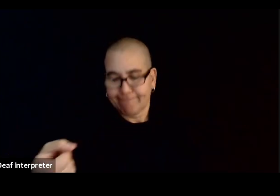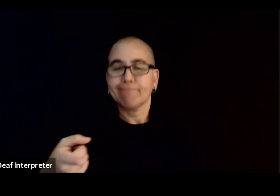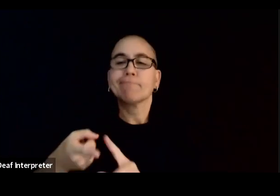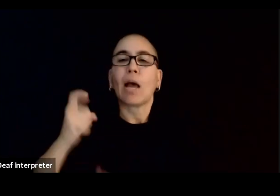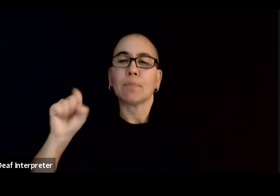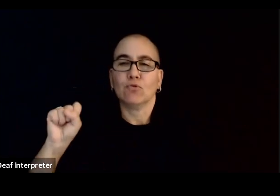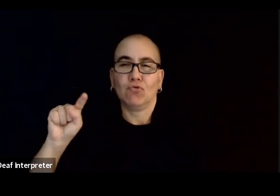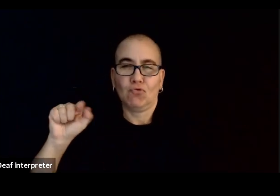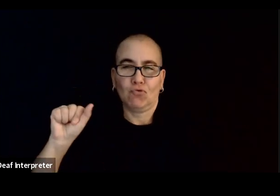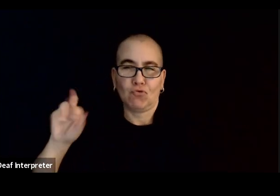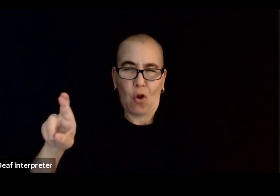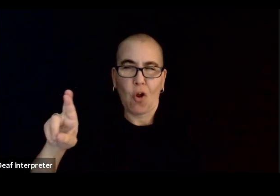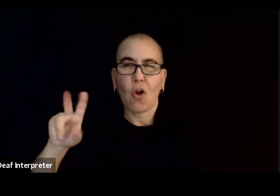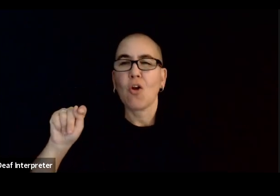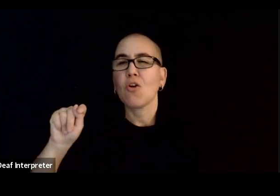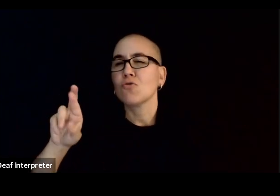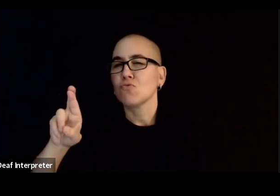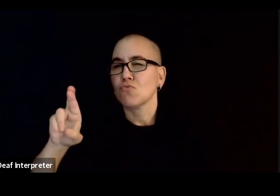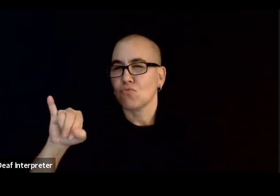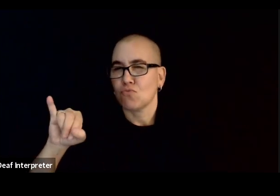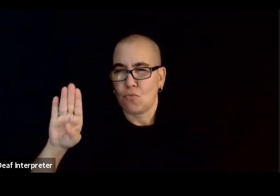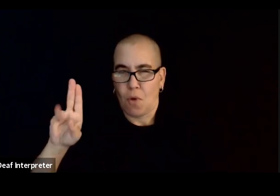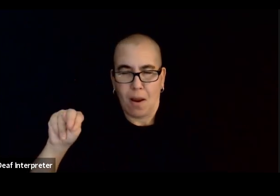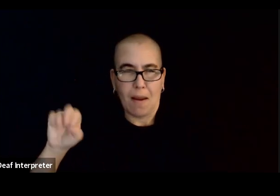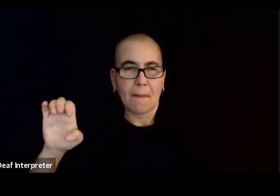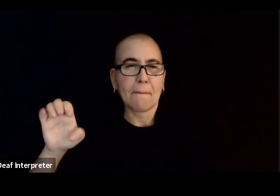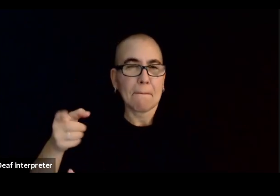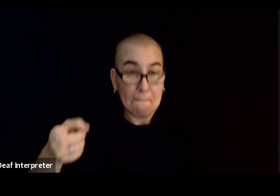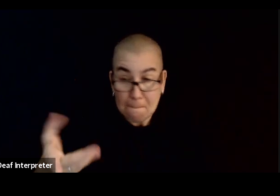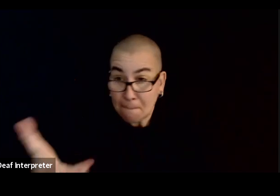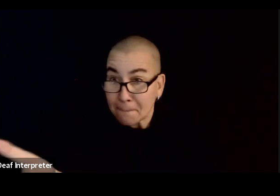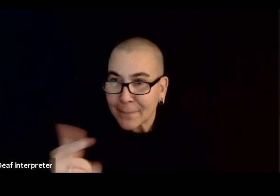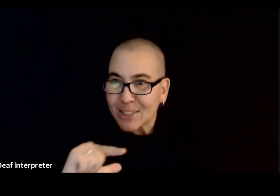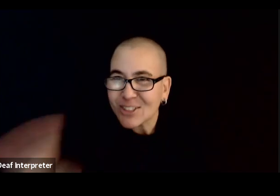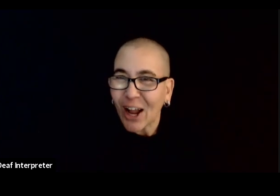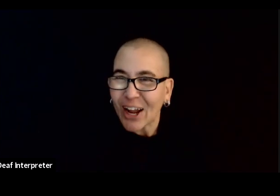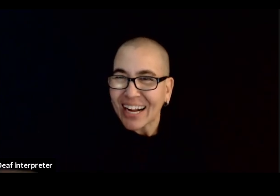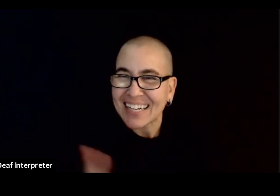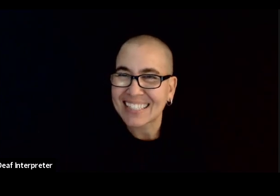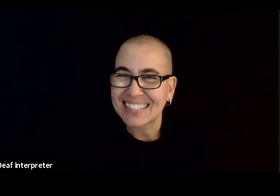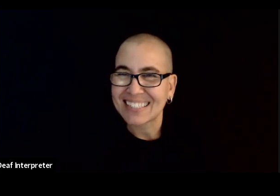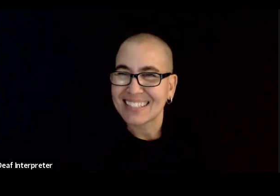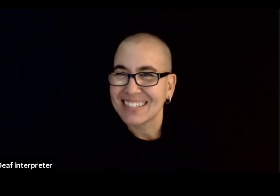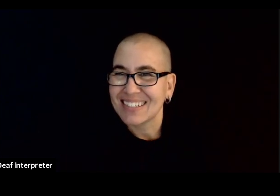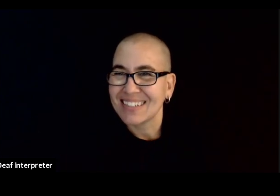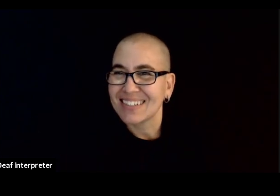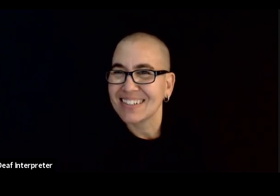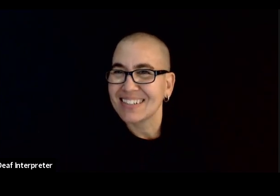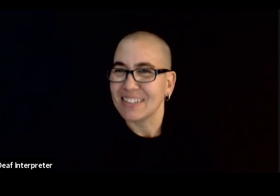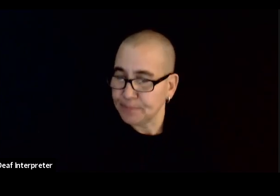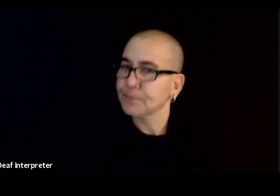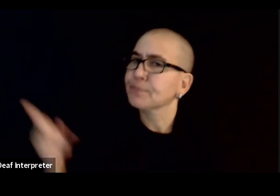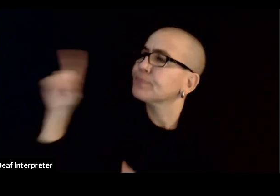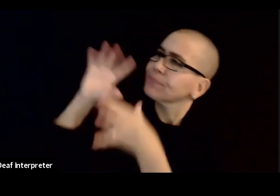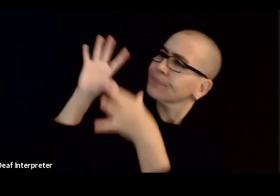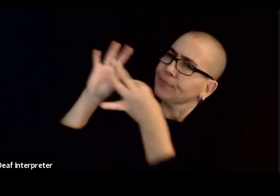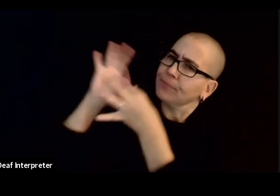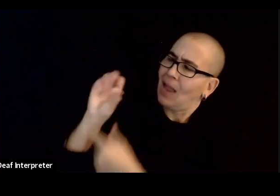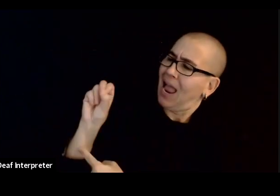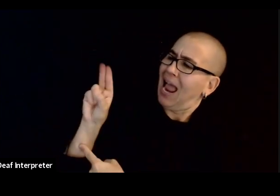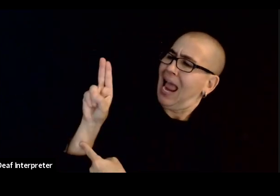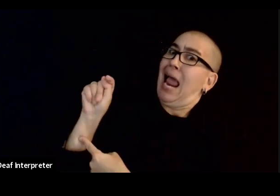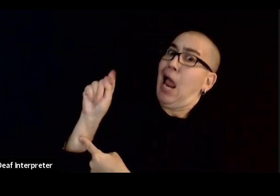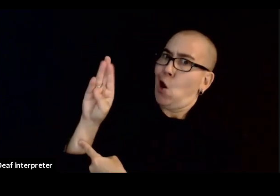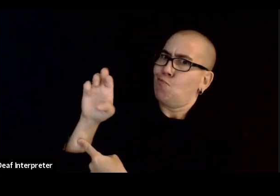there. Speaking of outbreaks, do you have an update on the funeral in Barton County that you were talking about